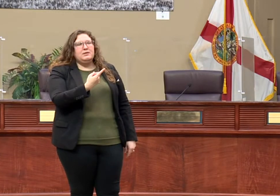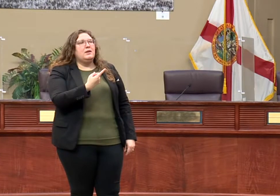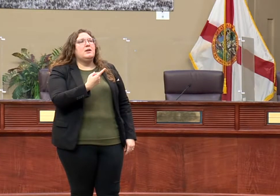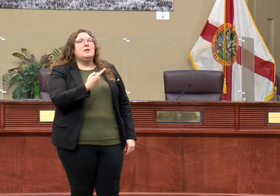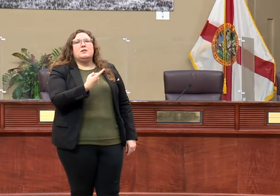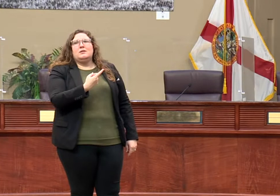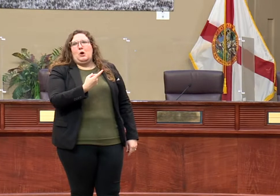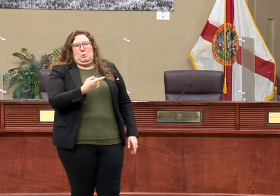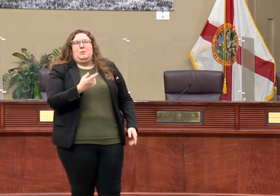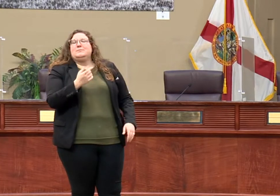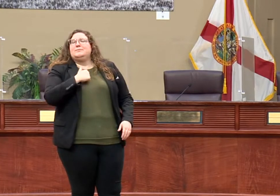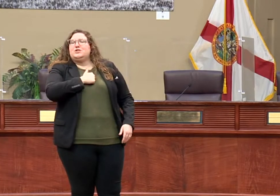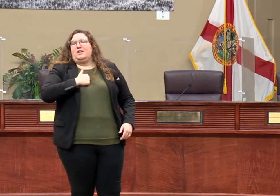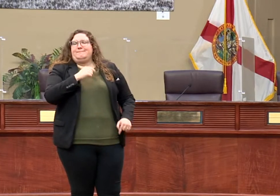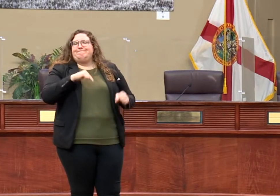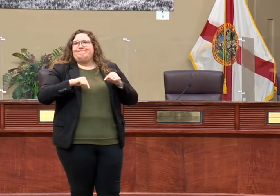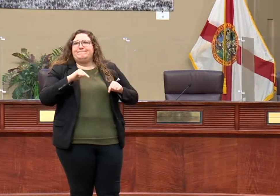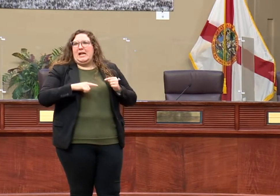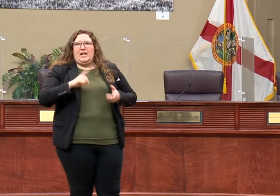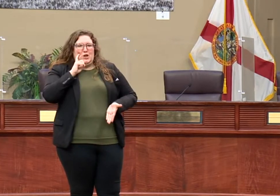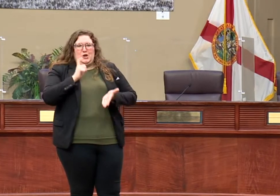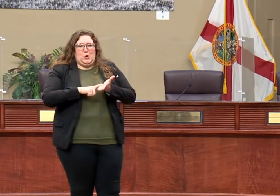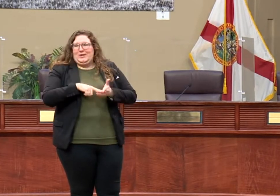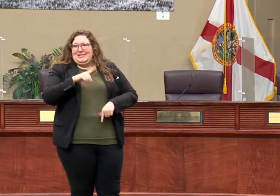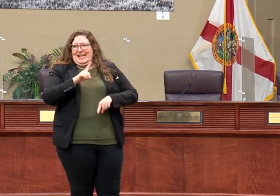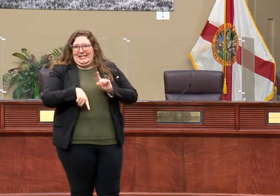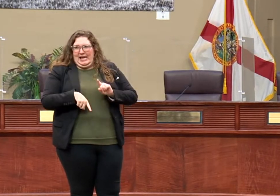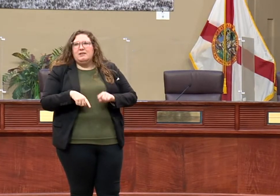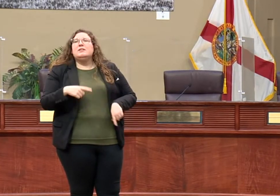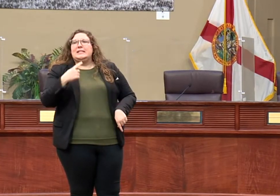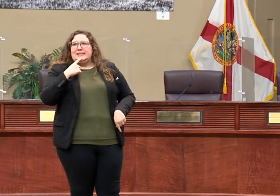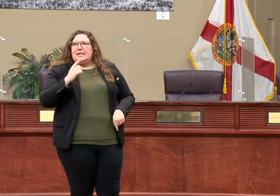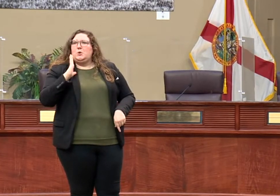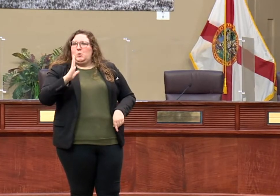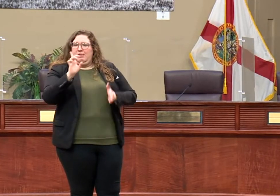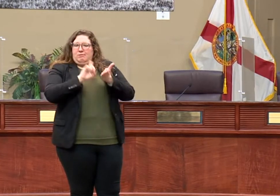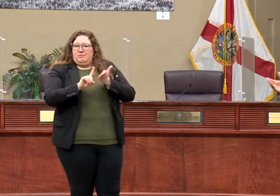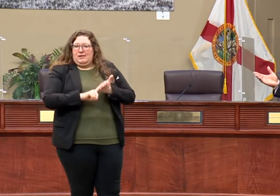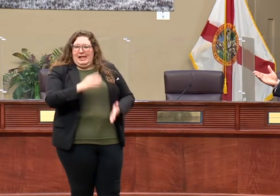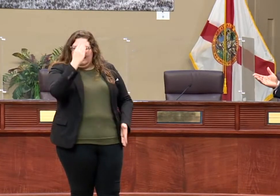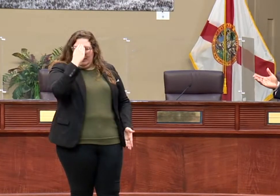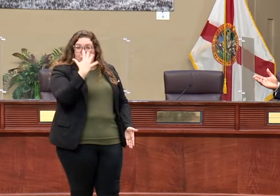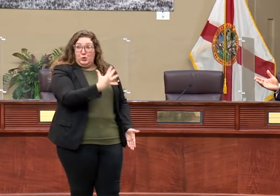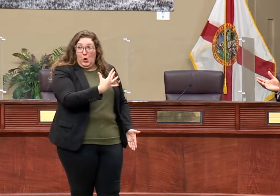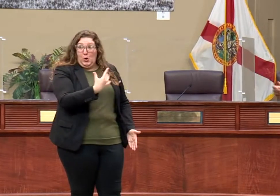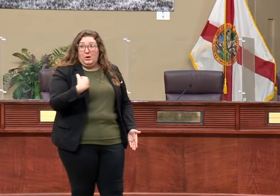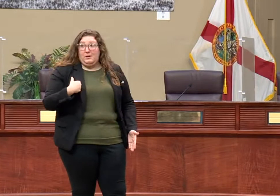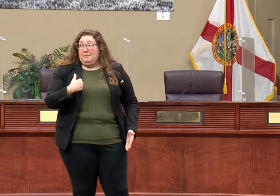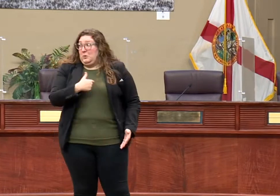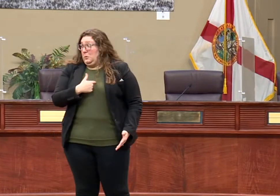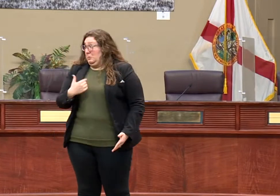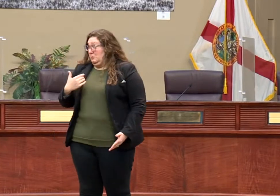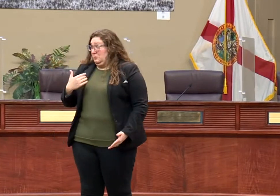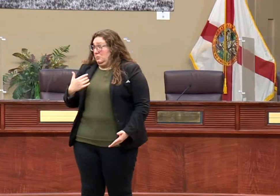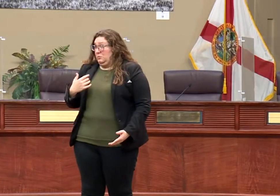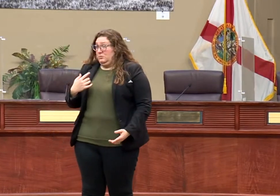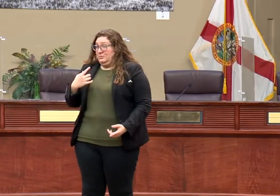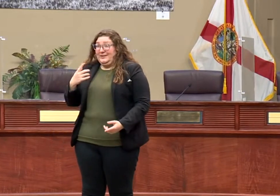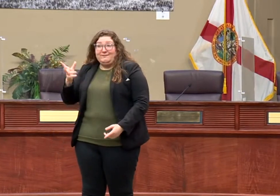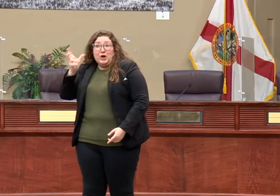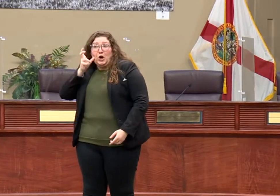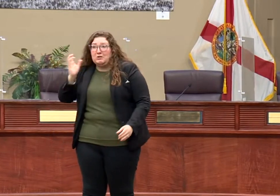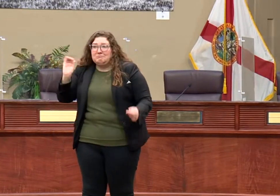and follow up with us. And to my knowledge, we haven't received the response yet, but perhaps Ms. Hsu might know